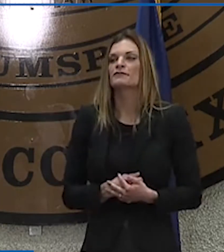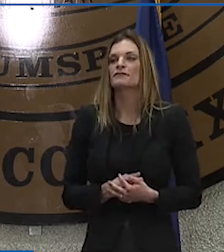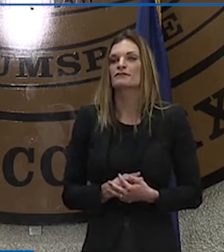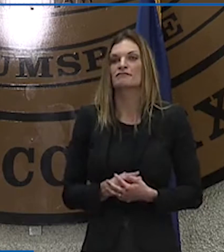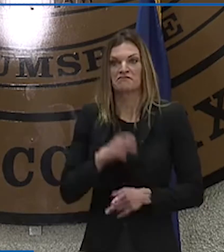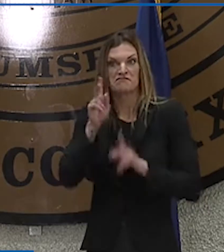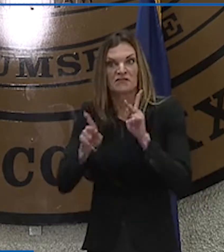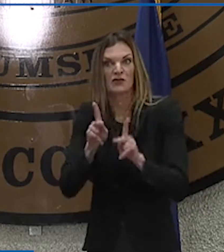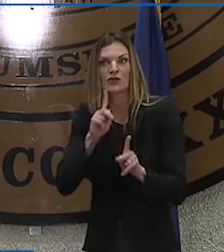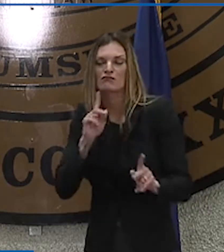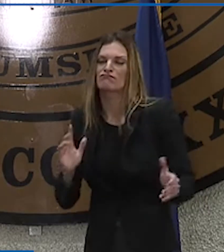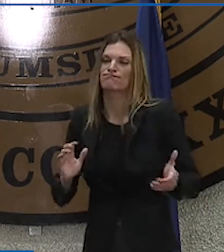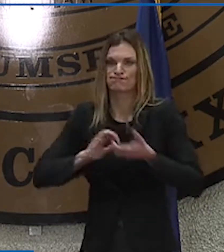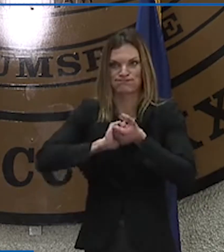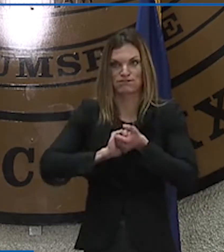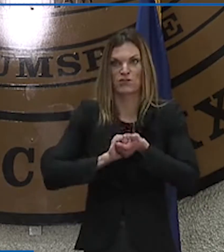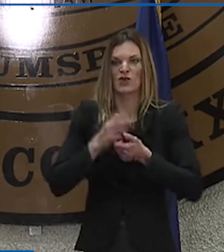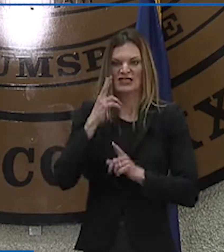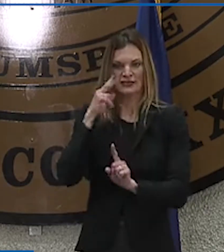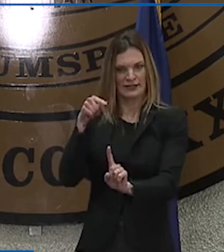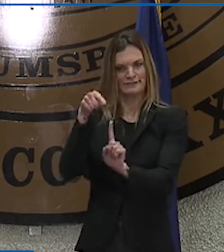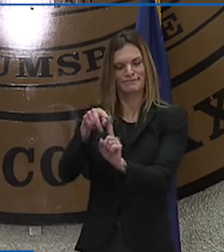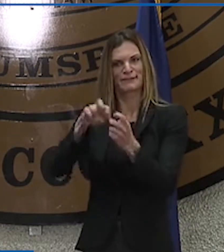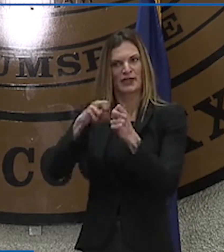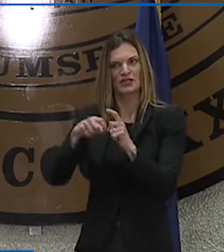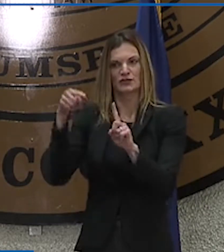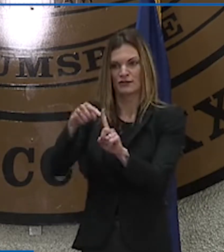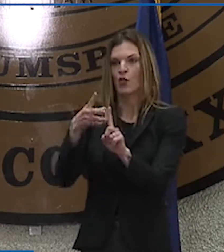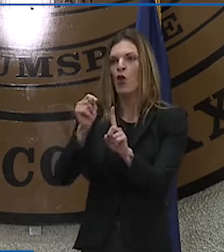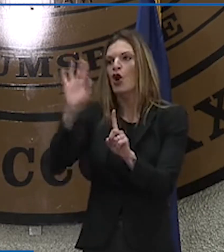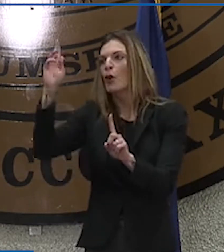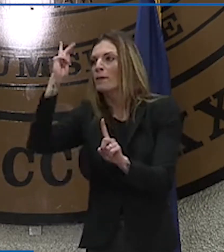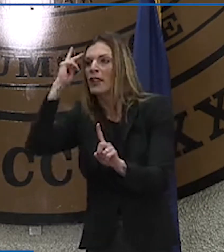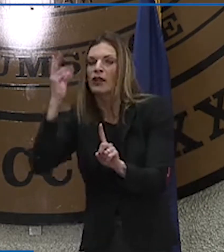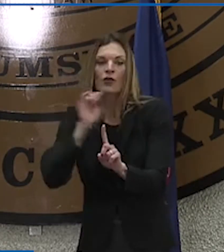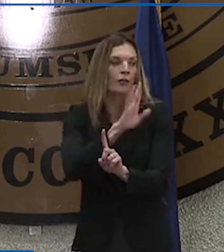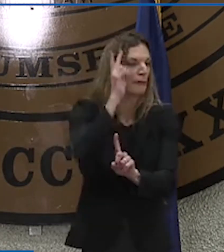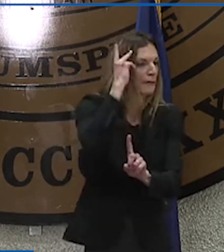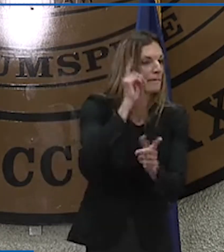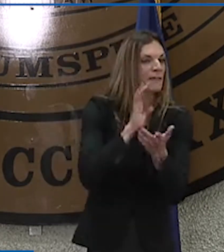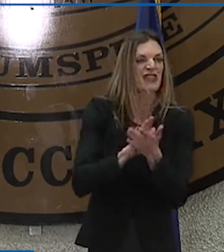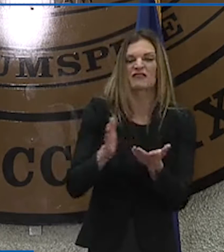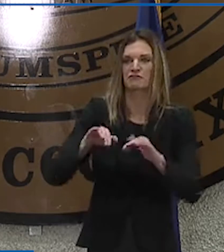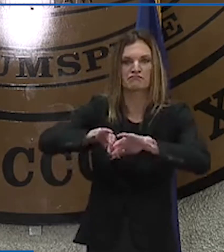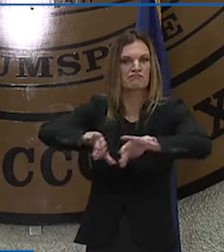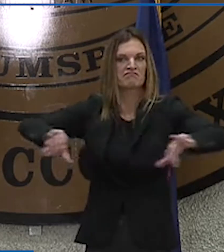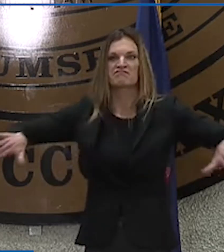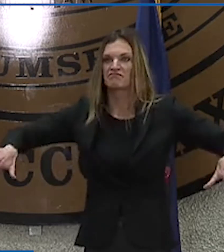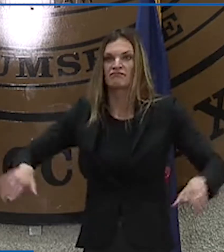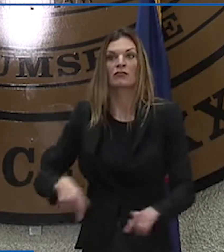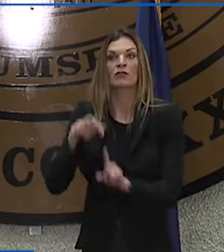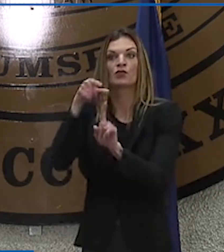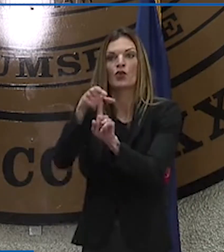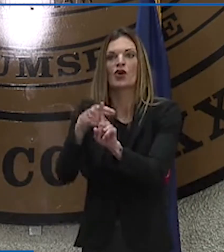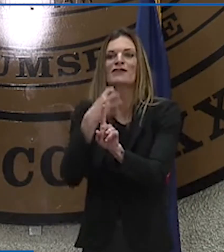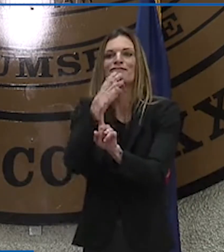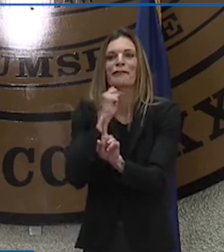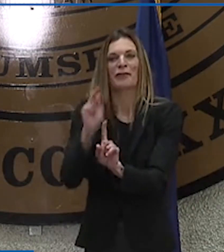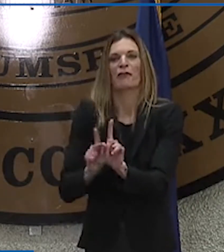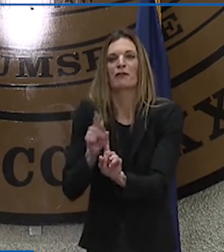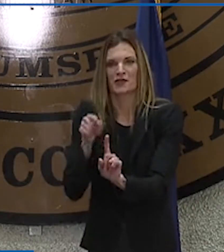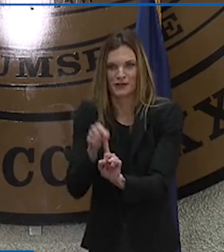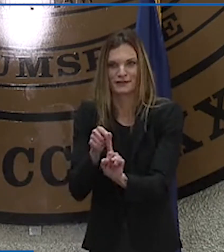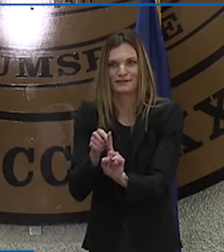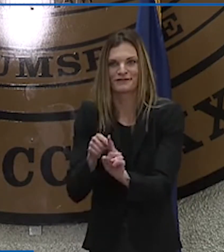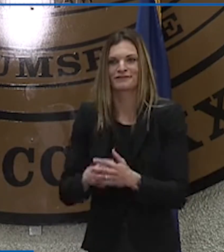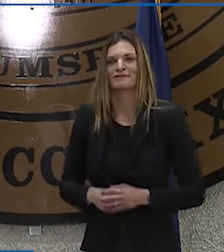came together, they saw a problem, they put political differences aside, and worked together to fix it for the benefit of so many people in our